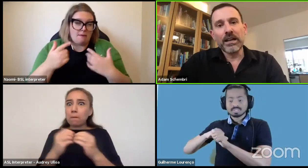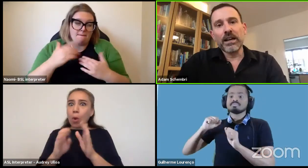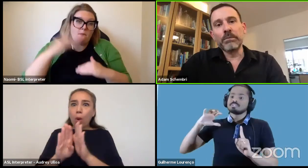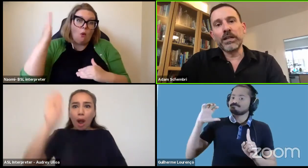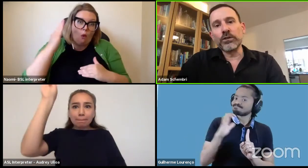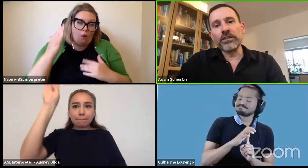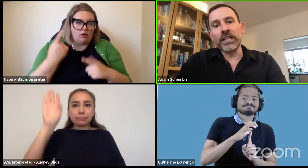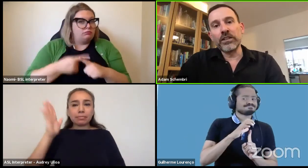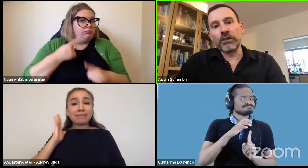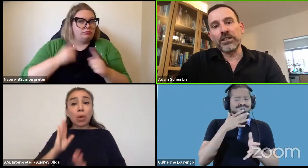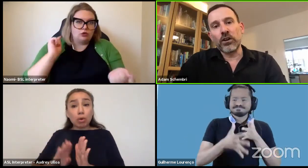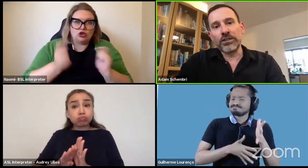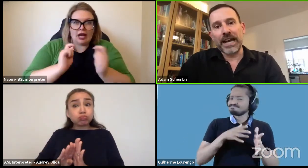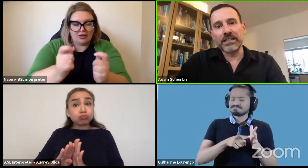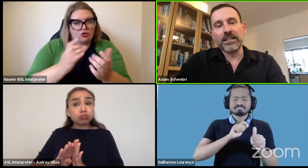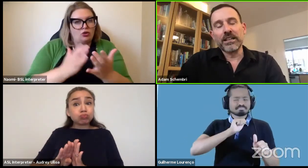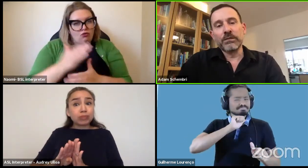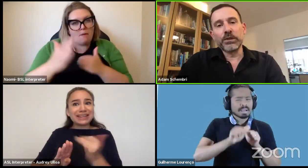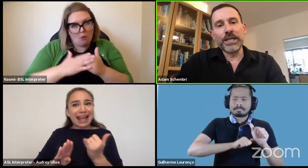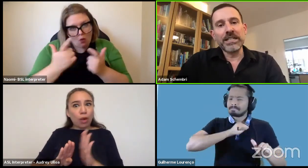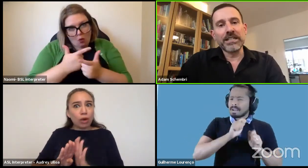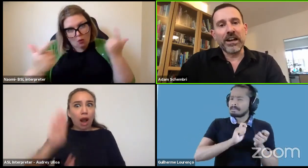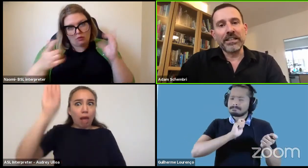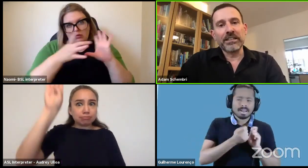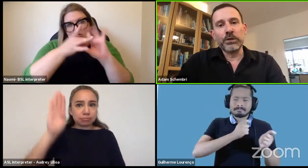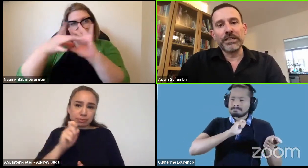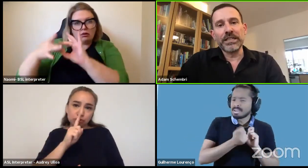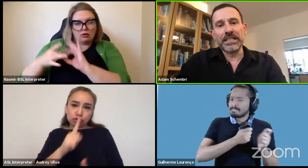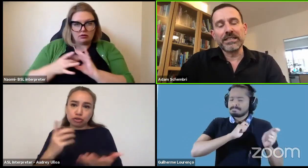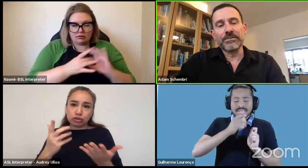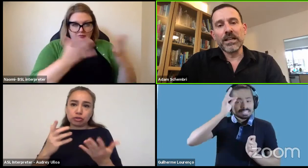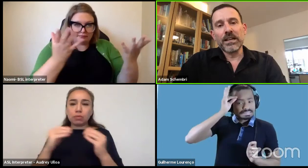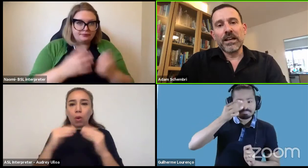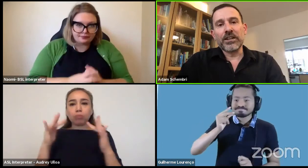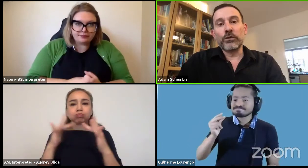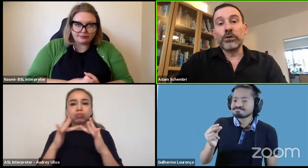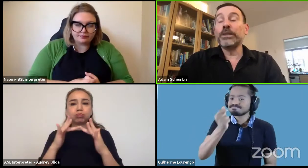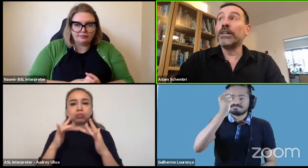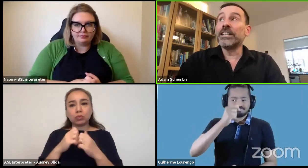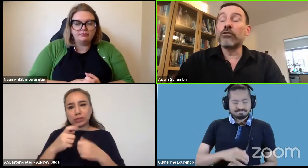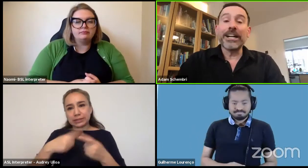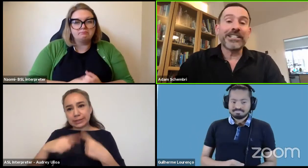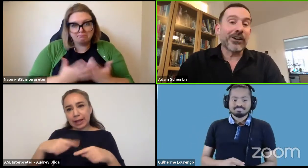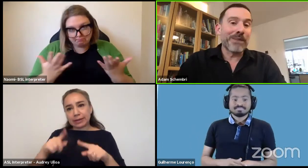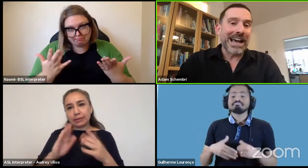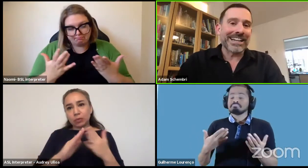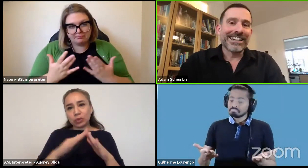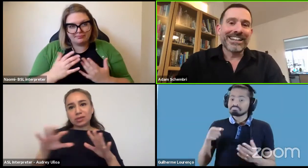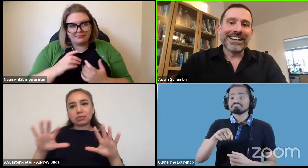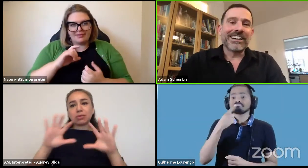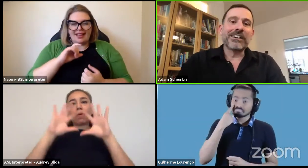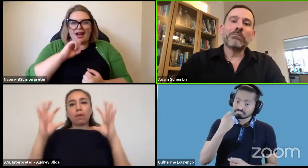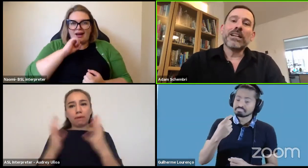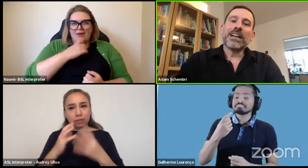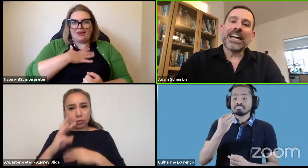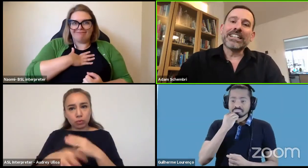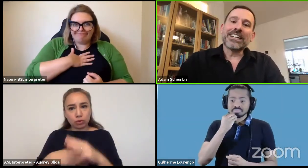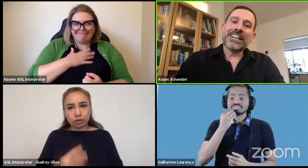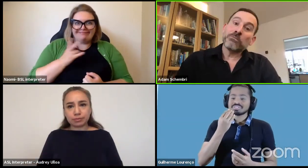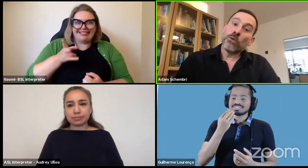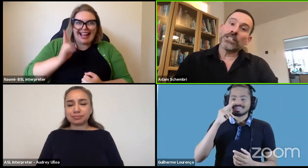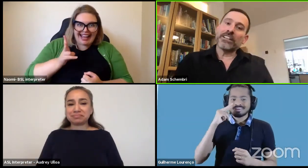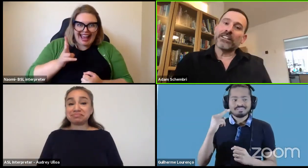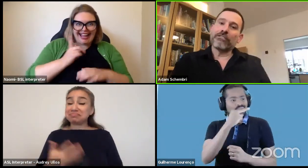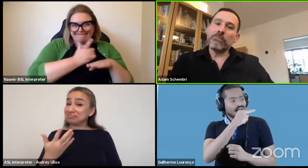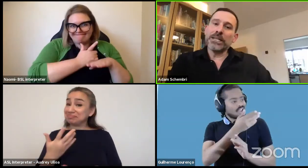rapid because of increased contact between signing communities. So it would be really great to go back and